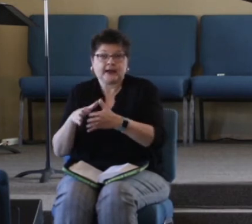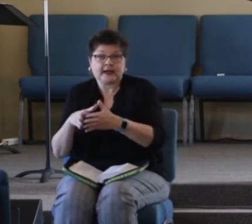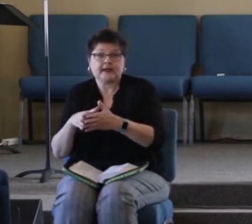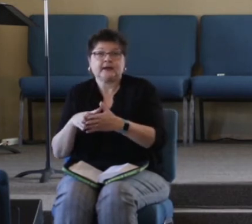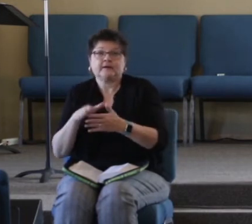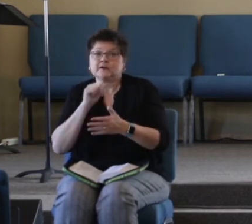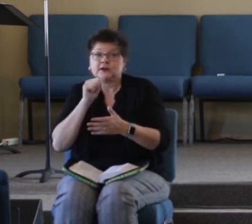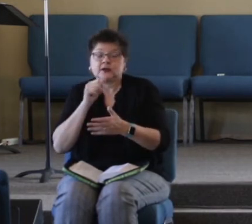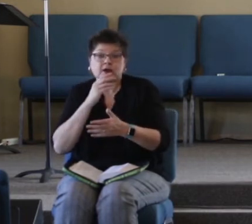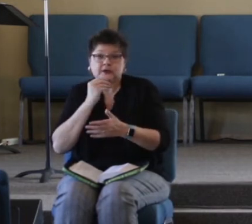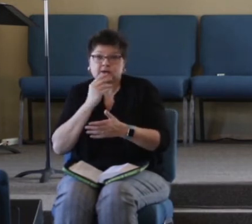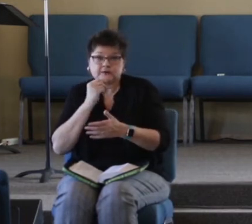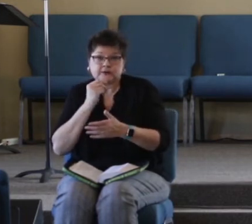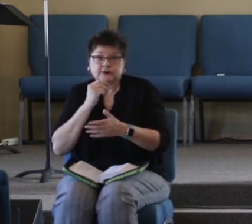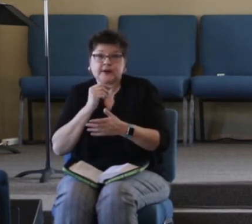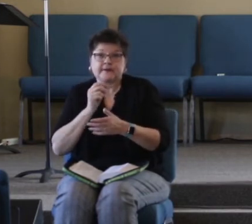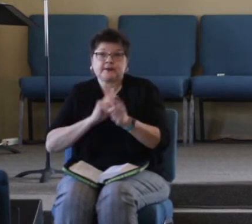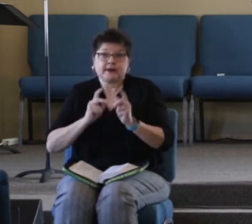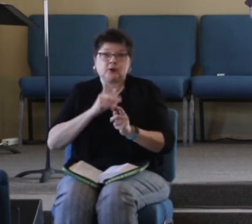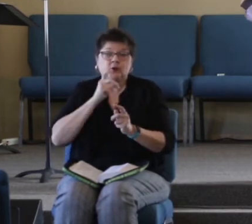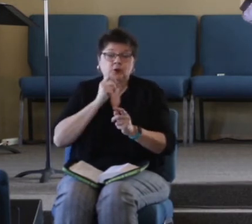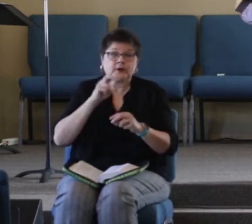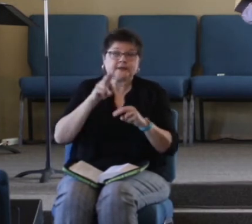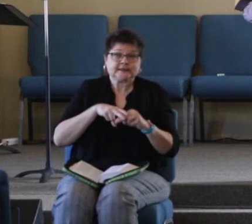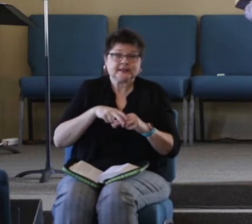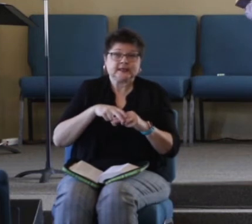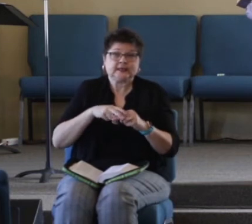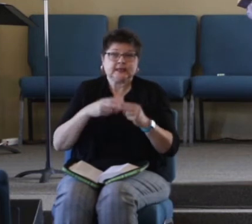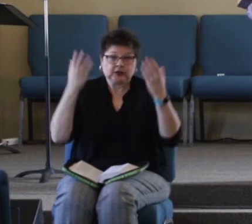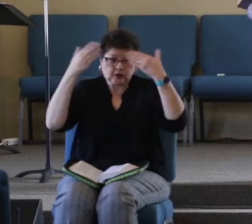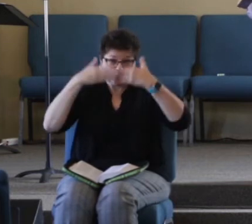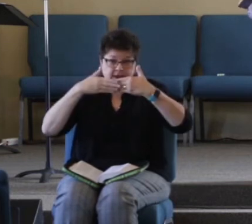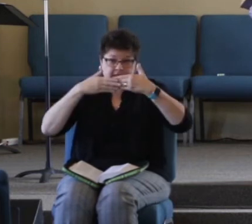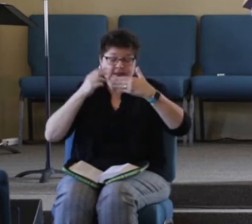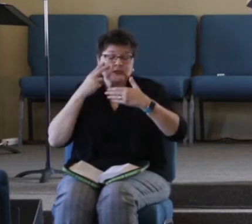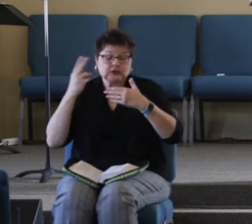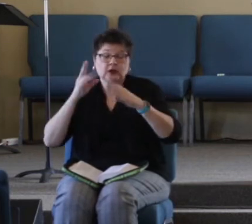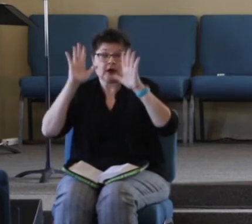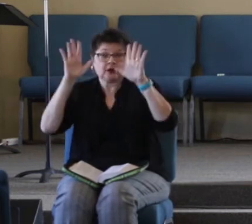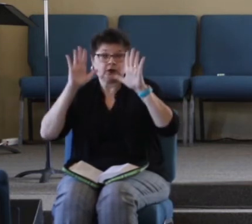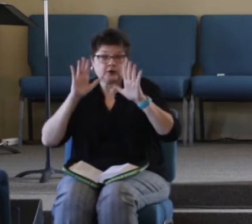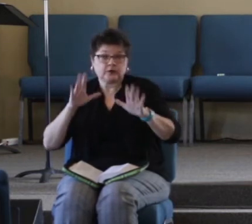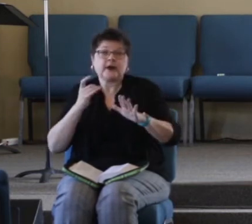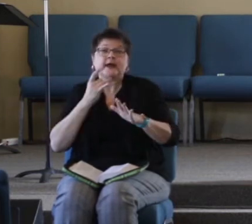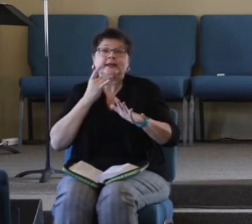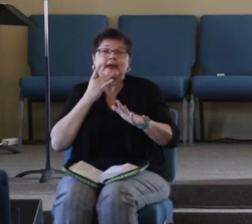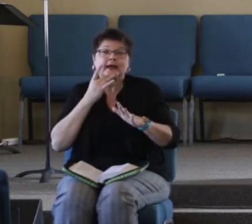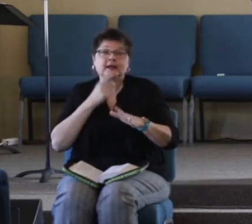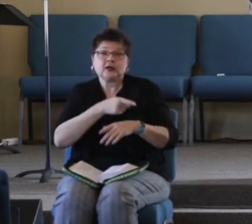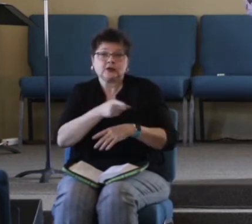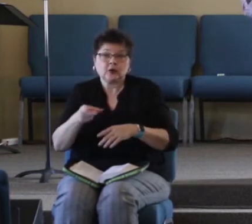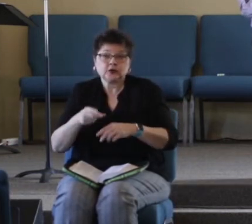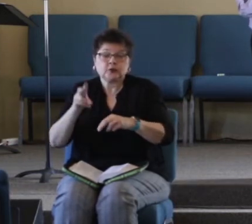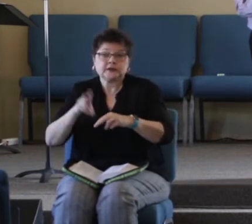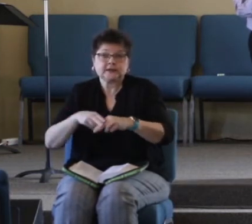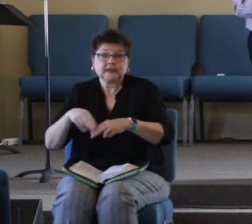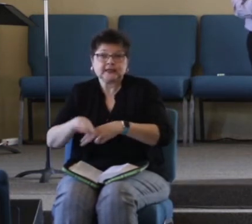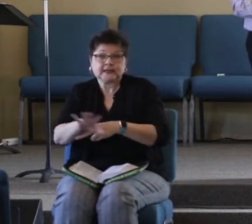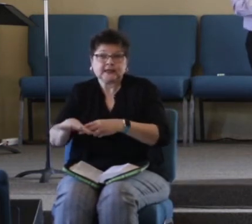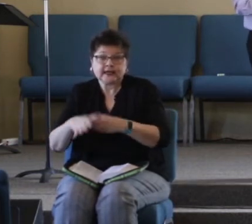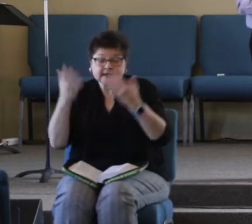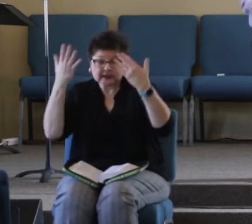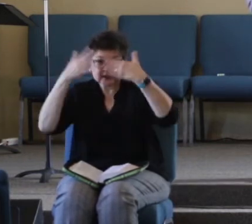were sitting in darkness saw a great light. And those who were sitting in the land and shadow of